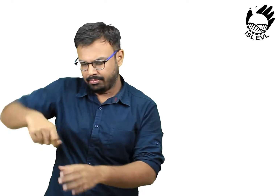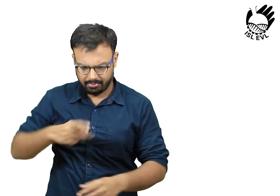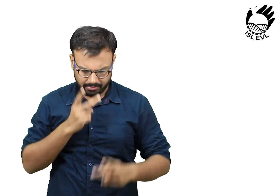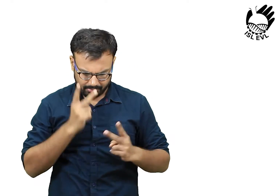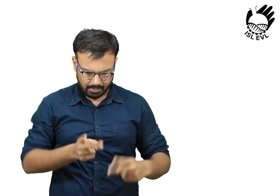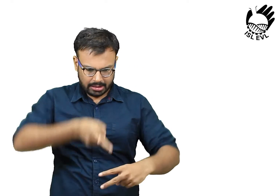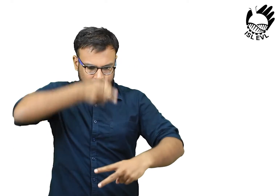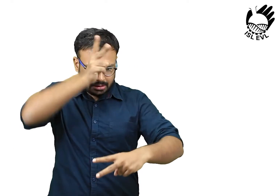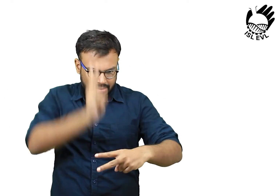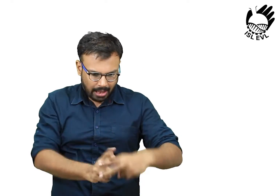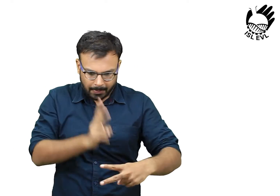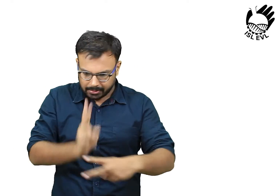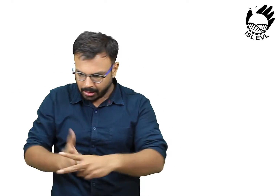Fold a square filter paper